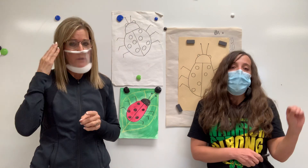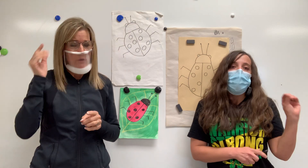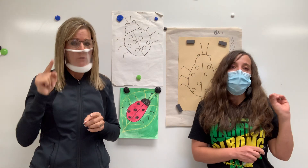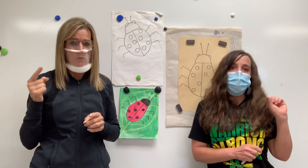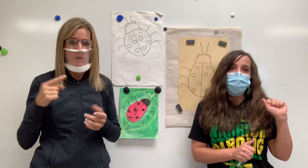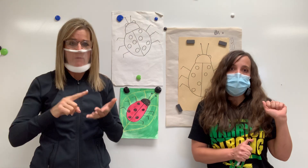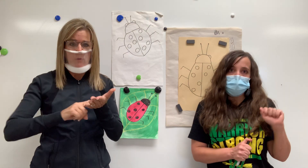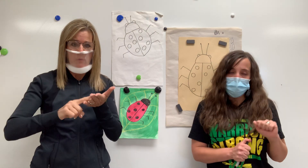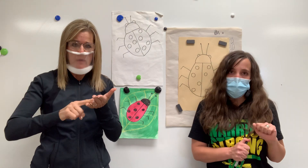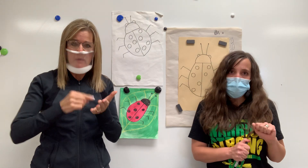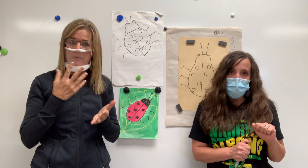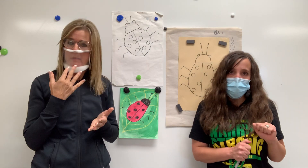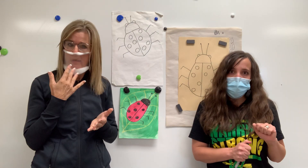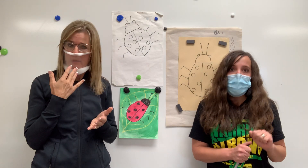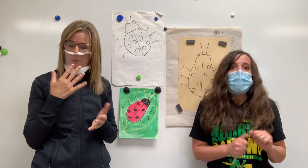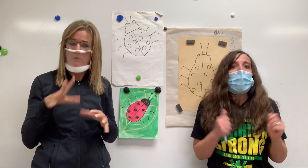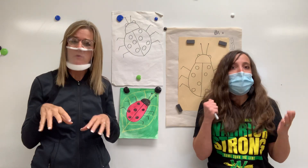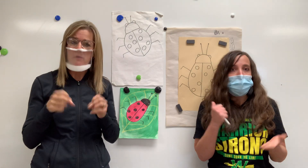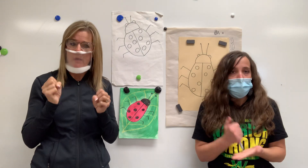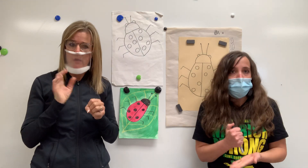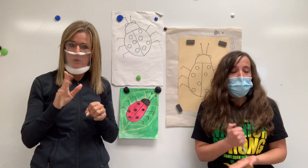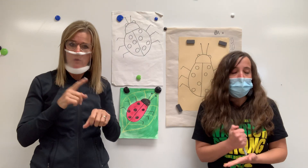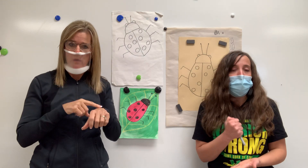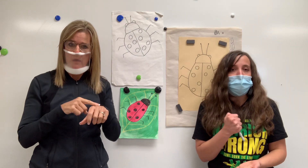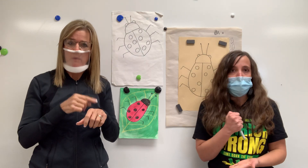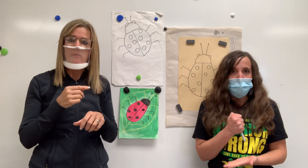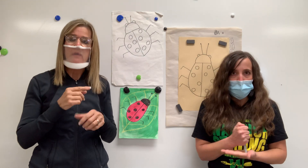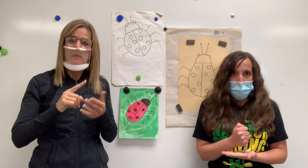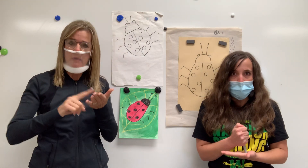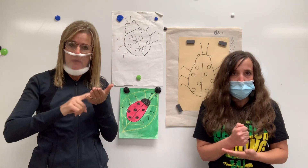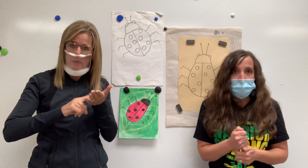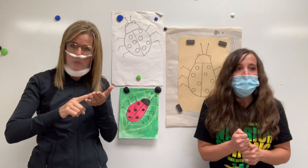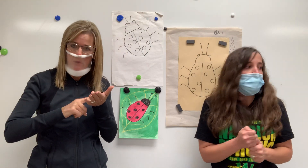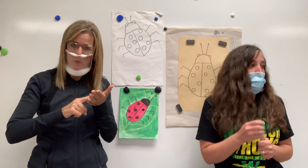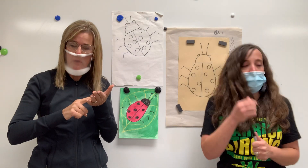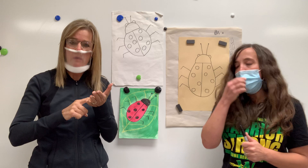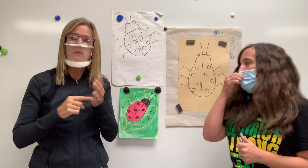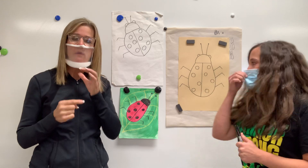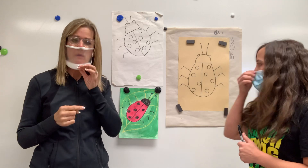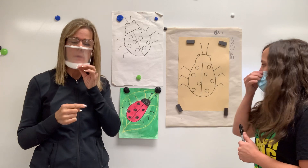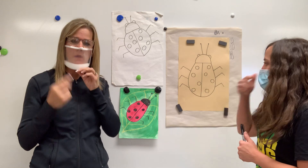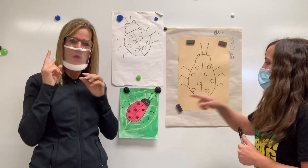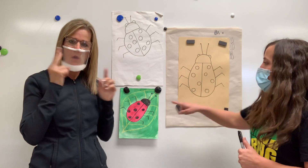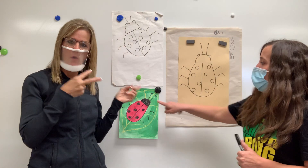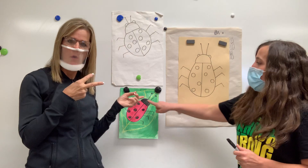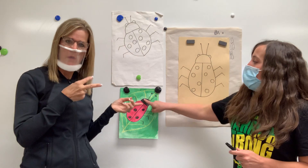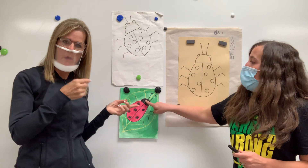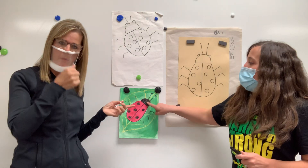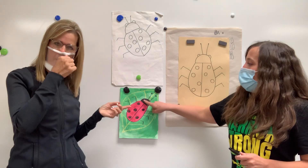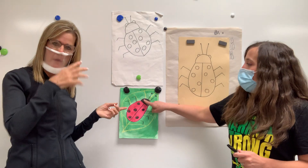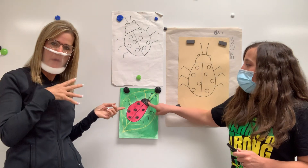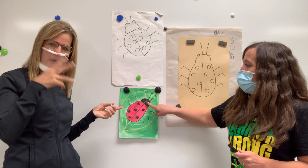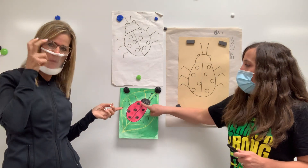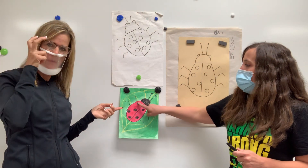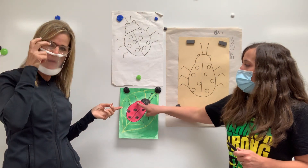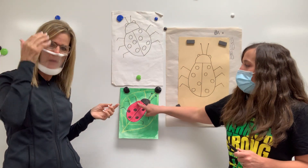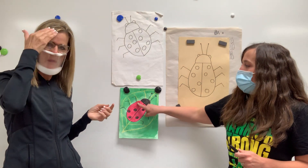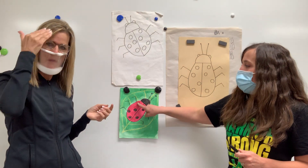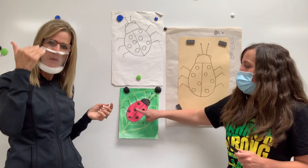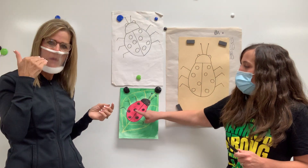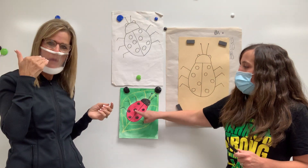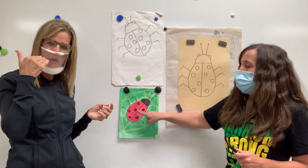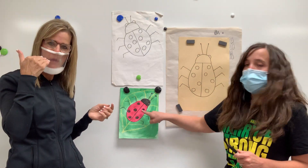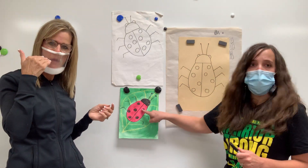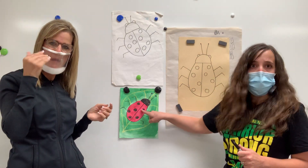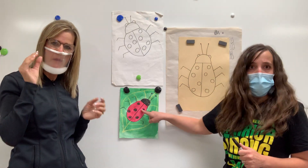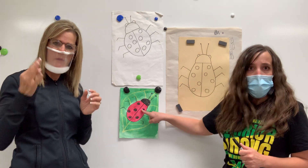So I want you to take your time and color in with your crayons. Look at my ladybug. Their head and